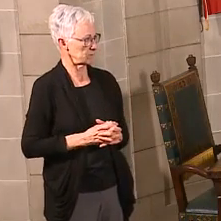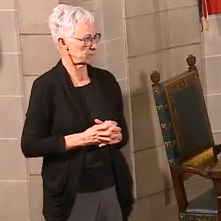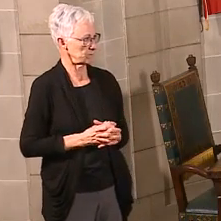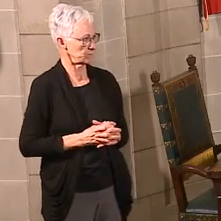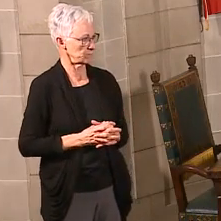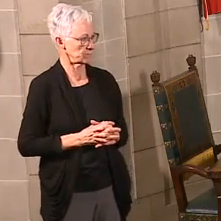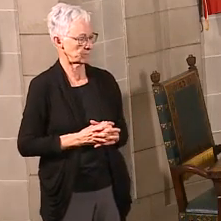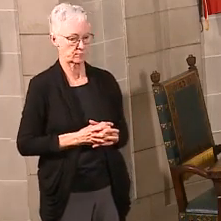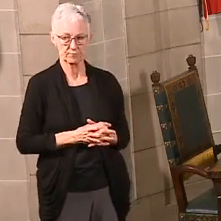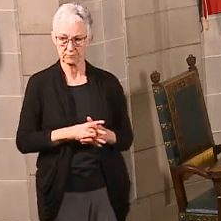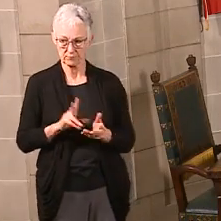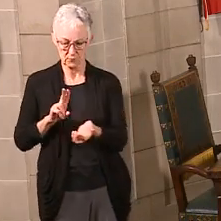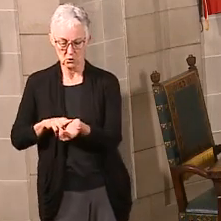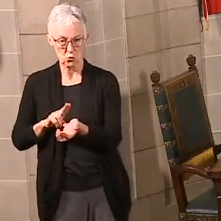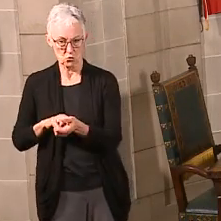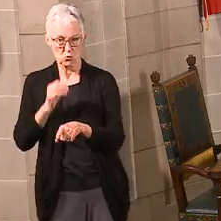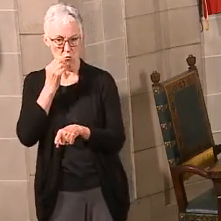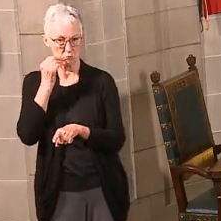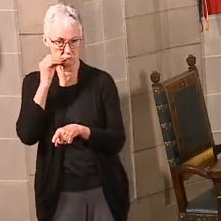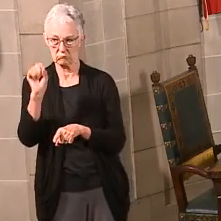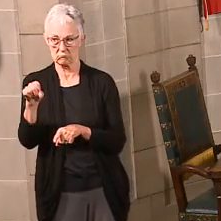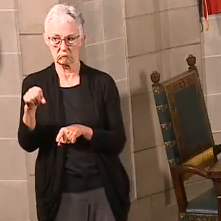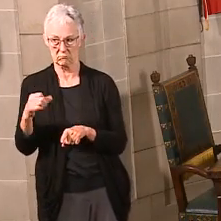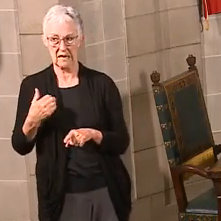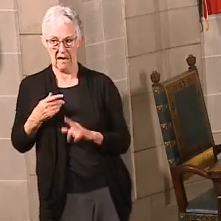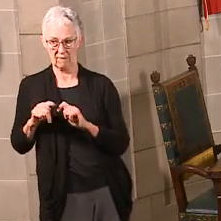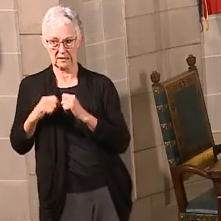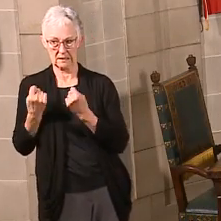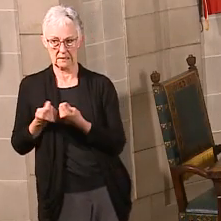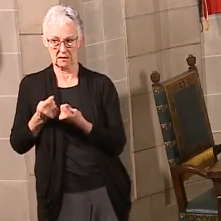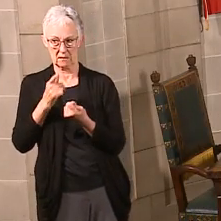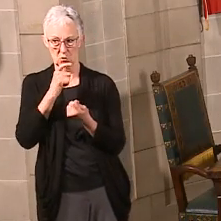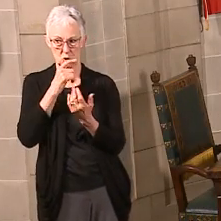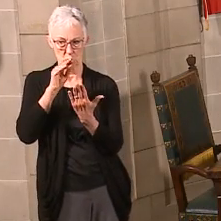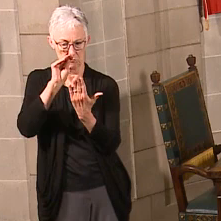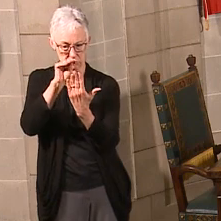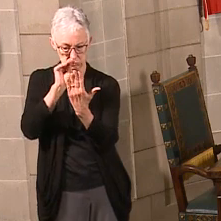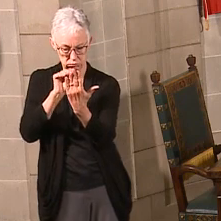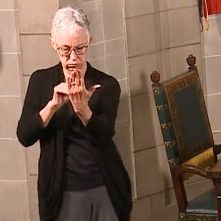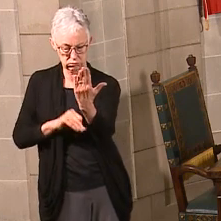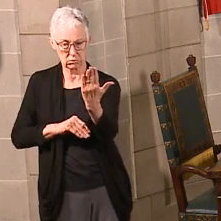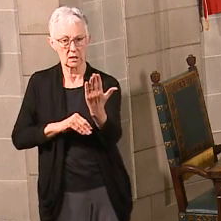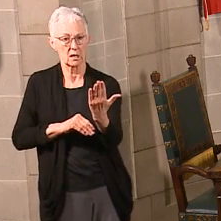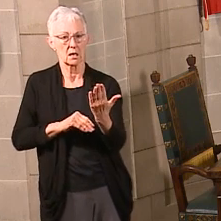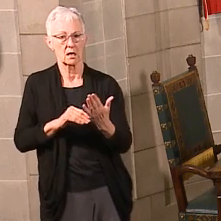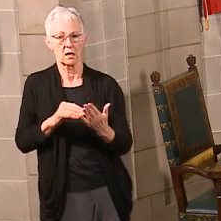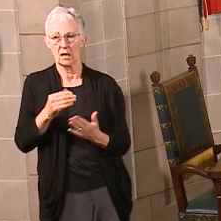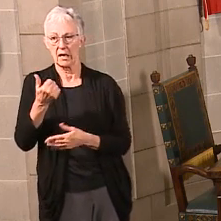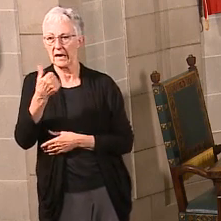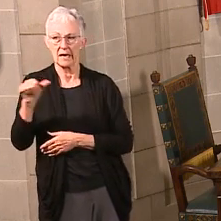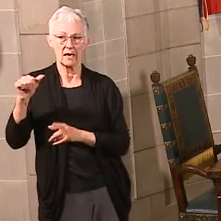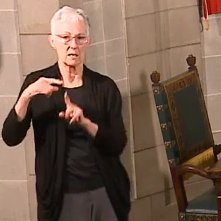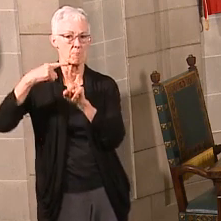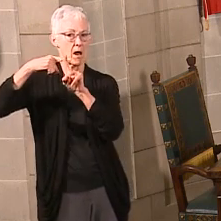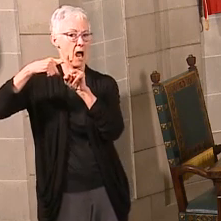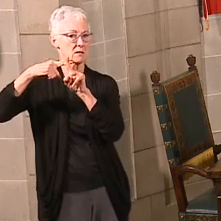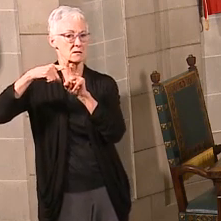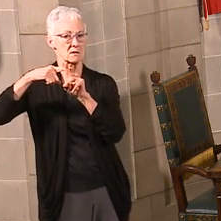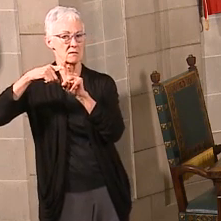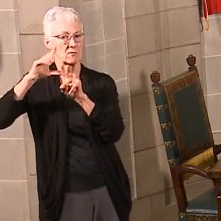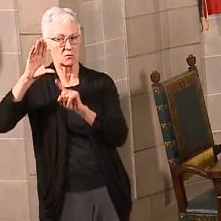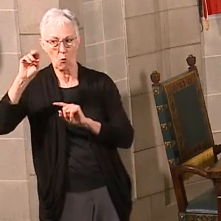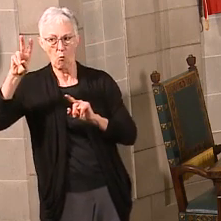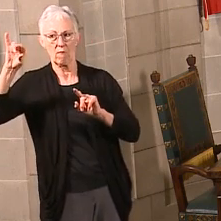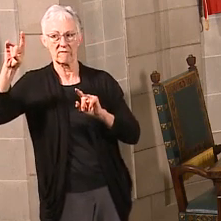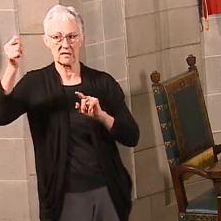So as far as nursing homes, yes, we have a team that keeps track of any nursing home that has a positive tested resident. And so we